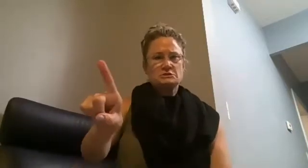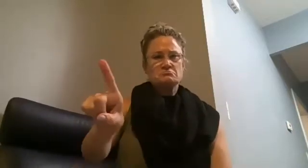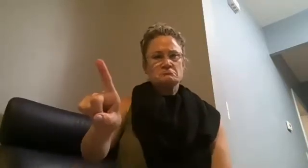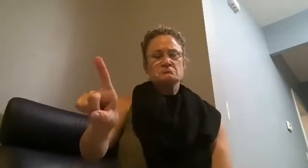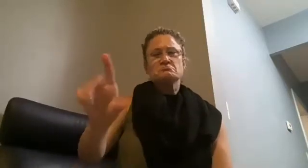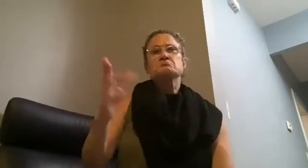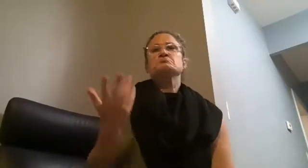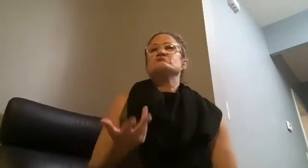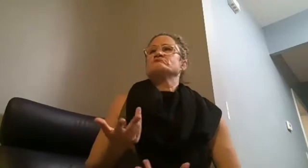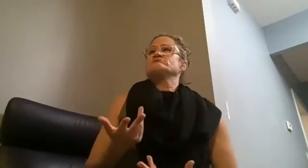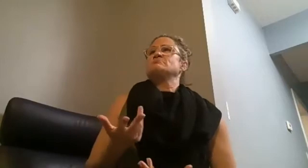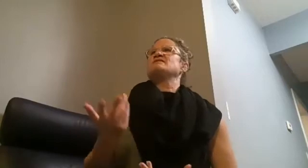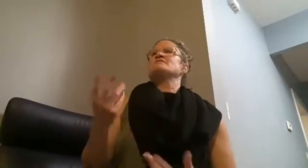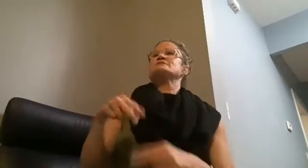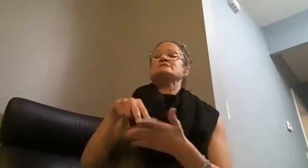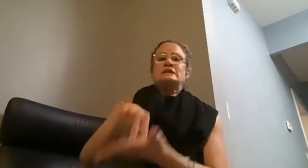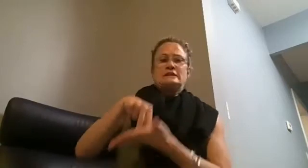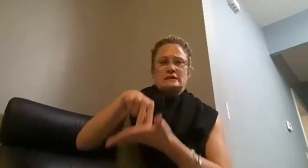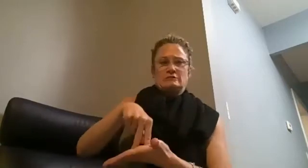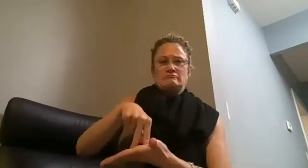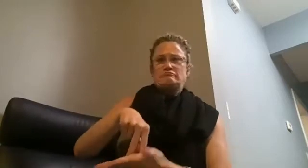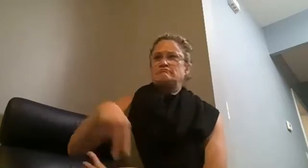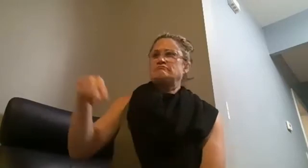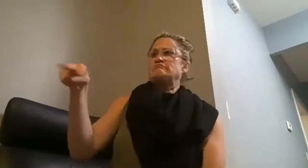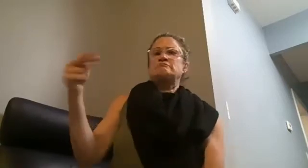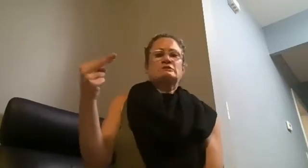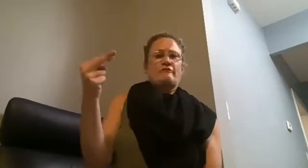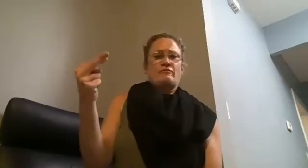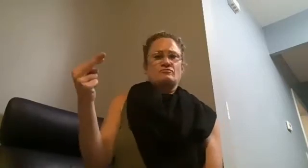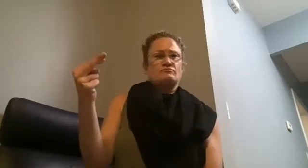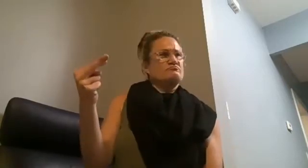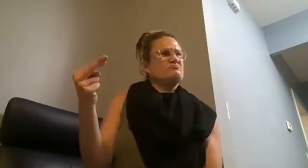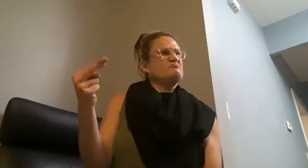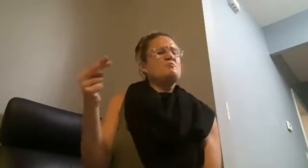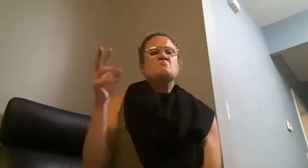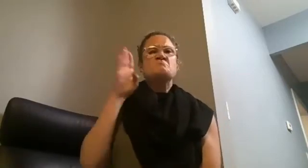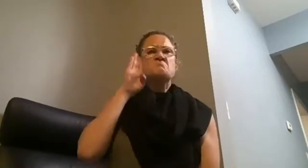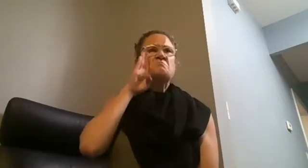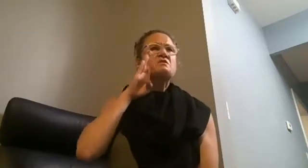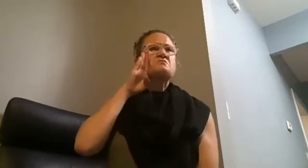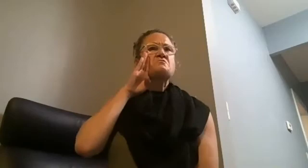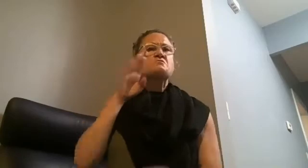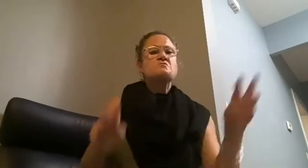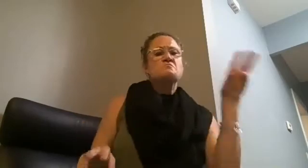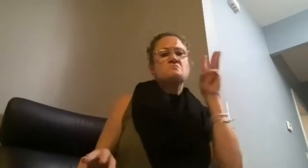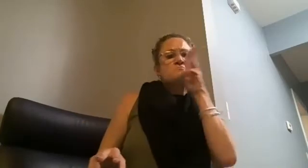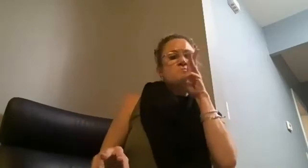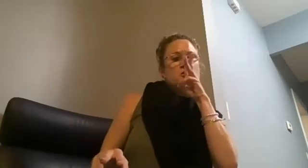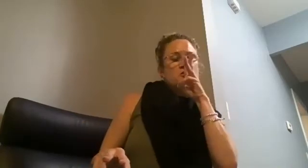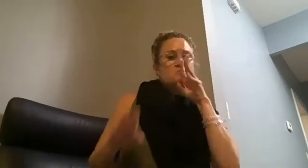while I was standing there, I looked over and saw that there was this beer and there was this water, and the beer was cheaper than the water. And I had this very